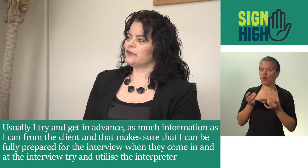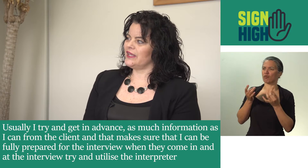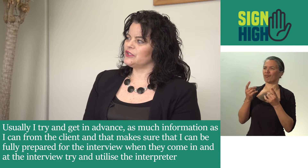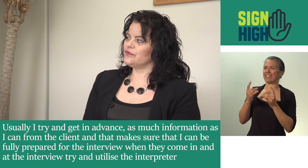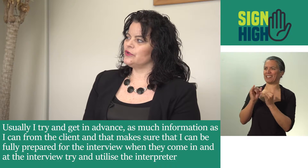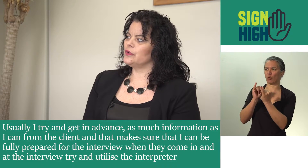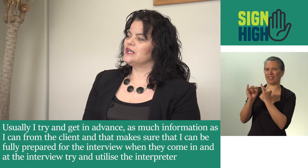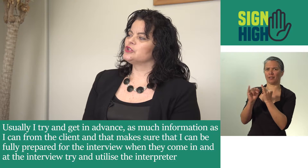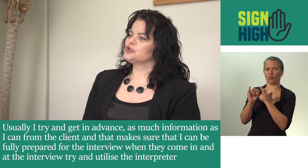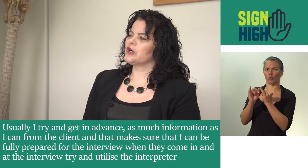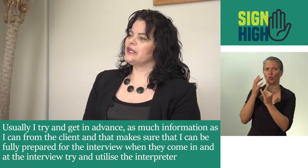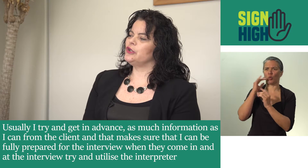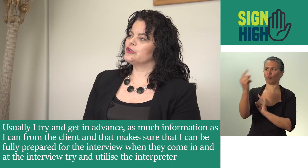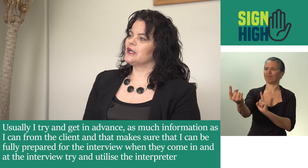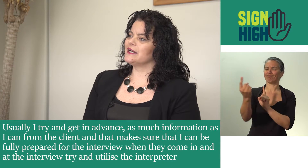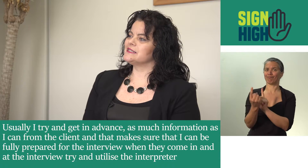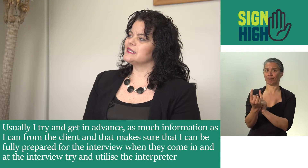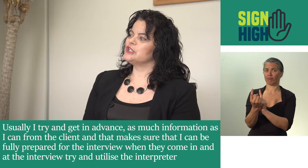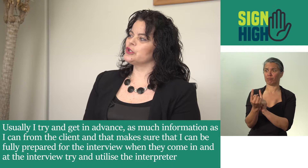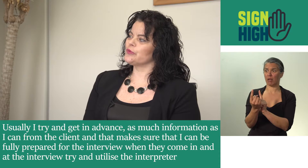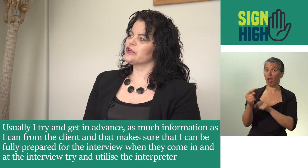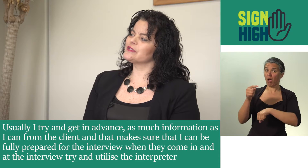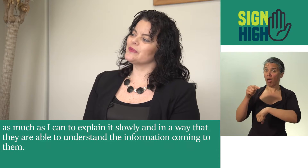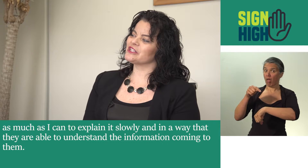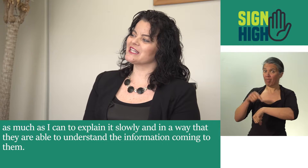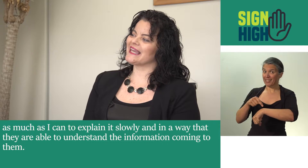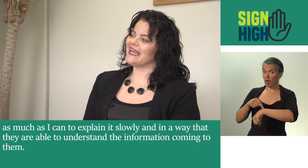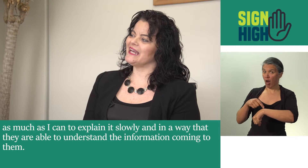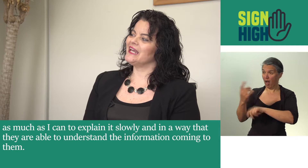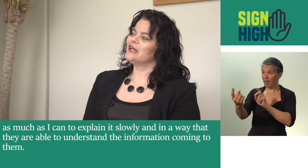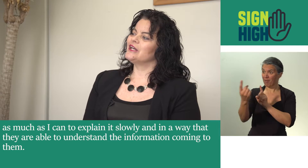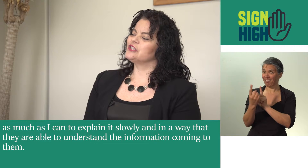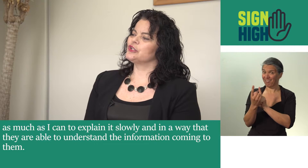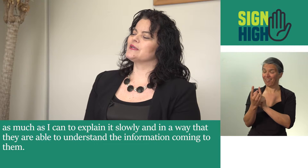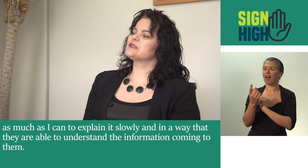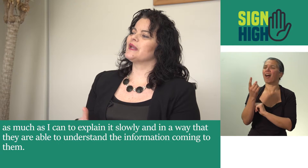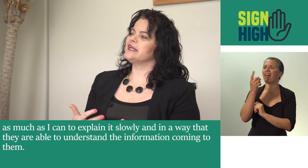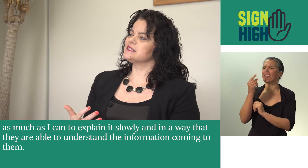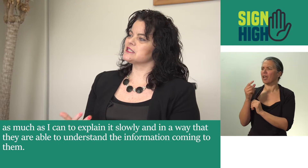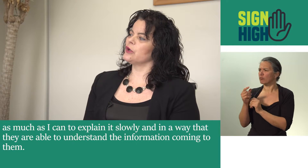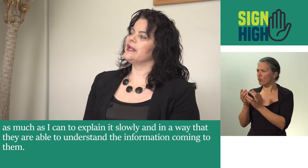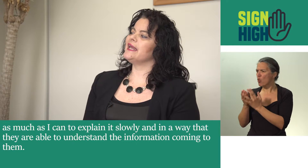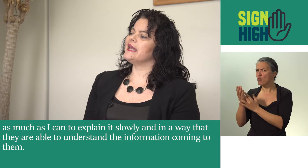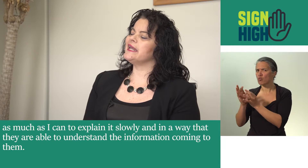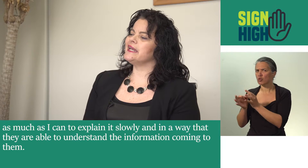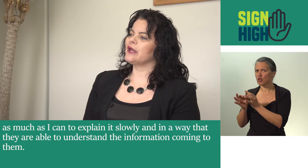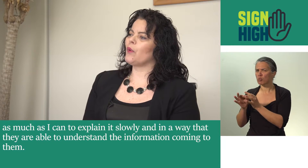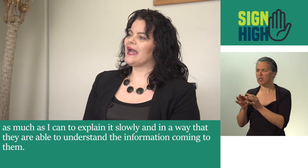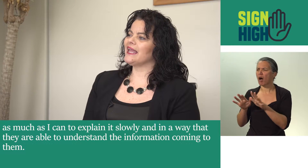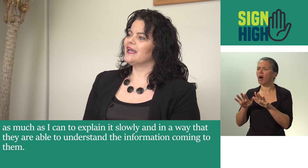the interview, try and utilise the interpreter as much as I can to explain it slowly and in a way